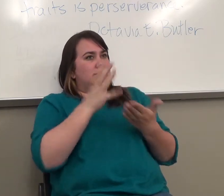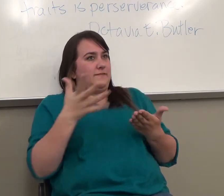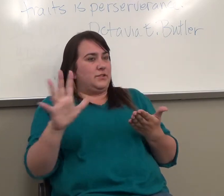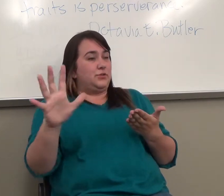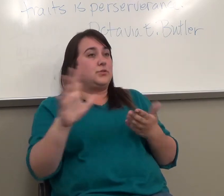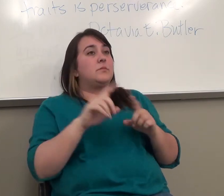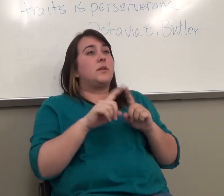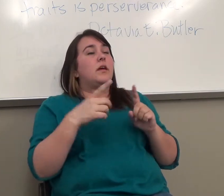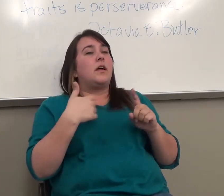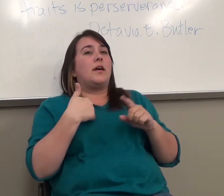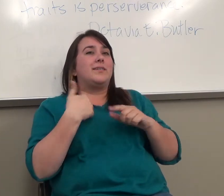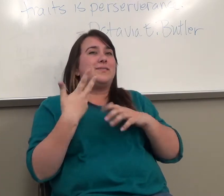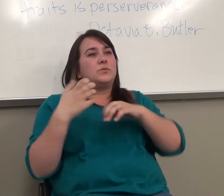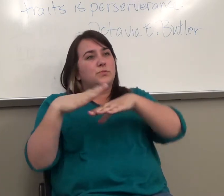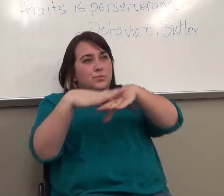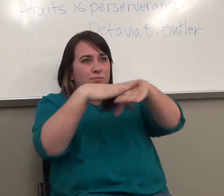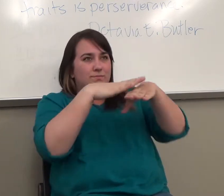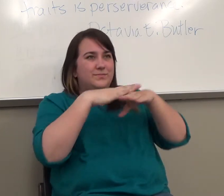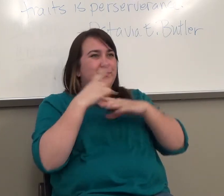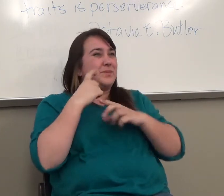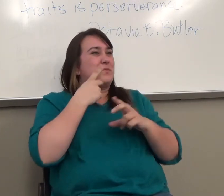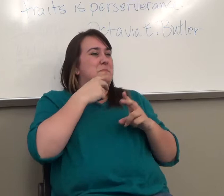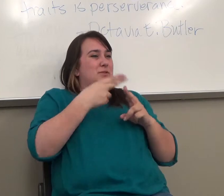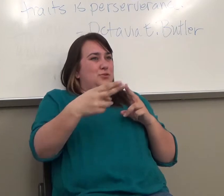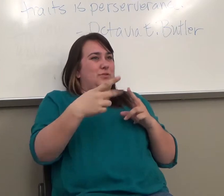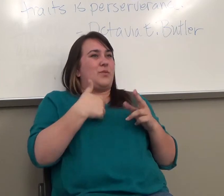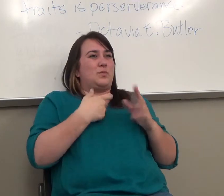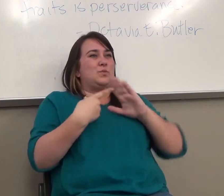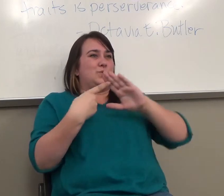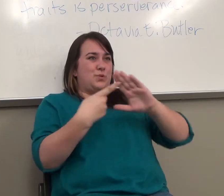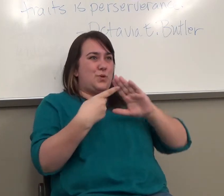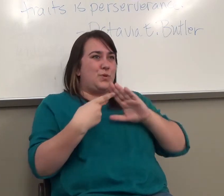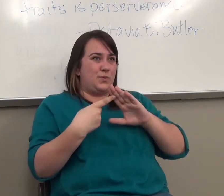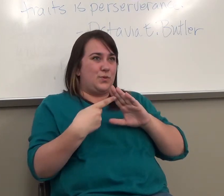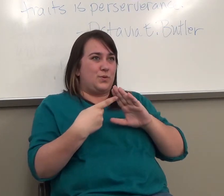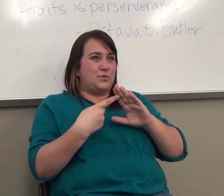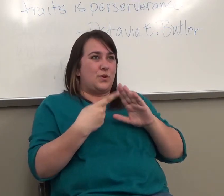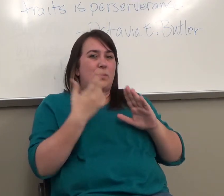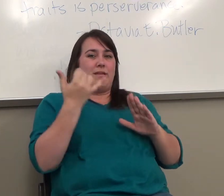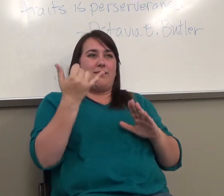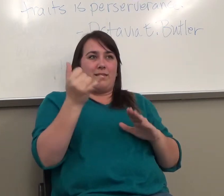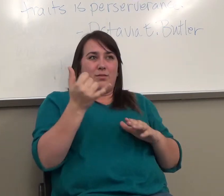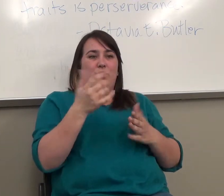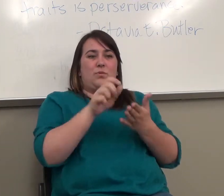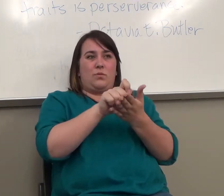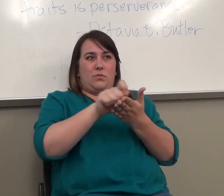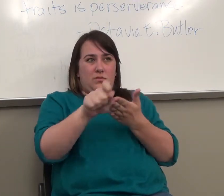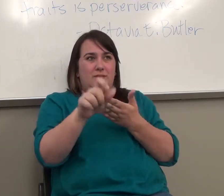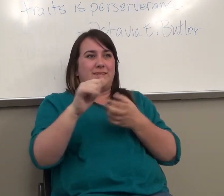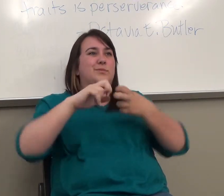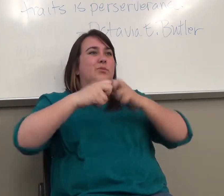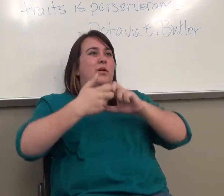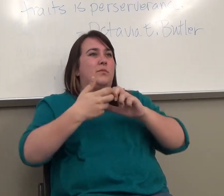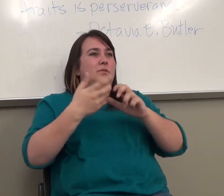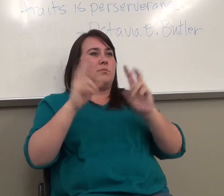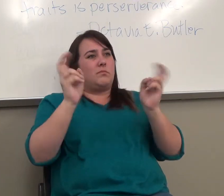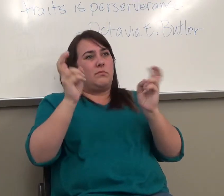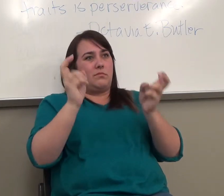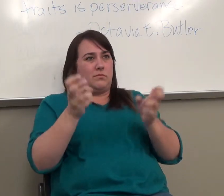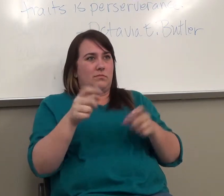just, because we talked about that a little bit, the reason I put that in yellow, it says if you have problem areas, they're highlighted in yellow. Like I say, it's a